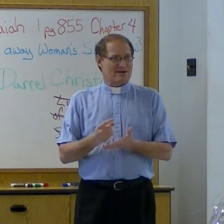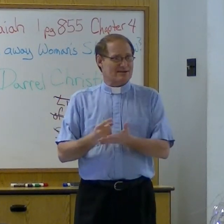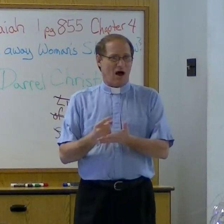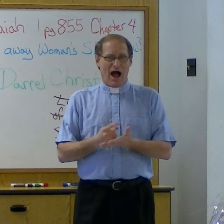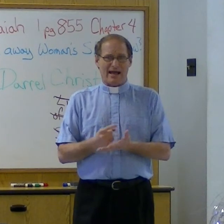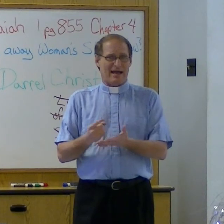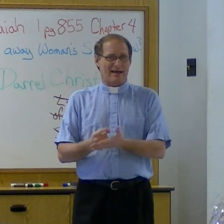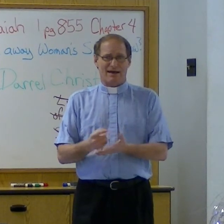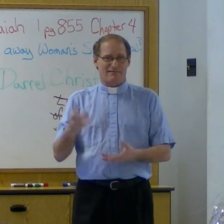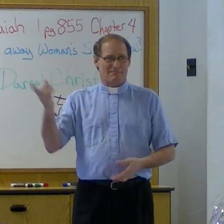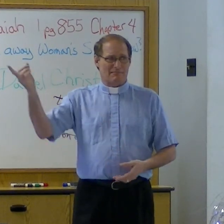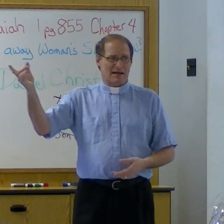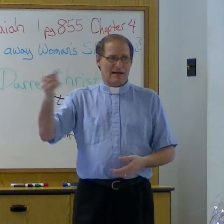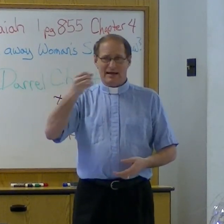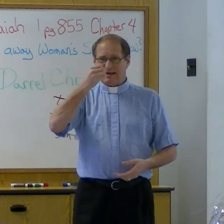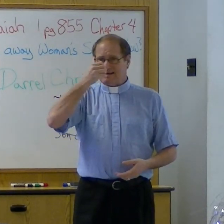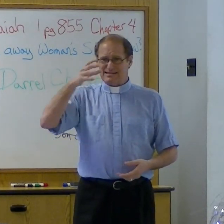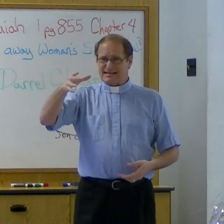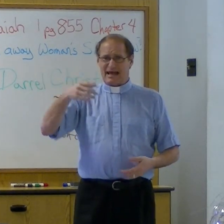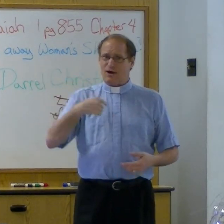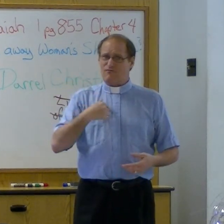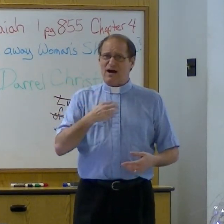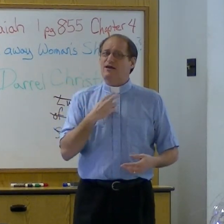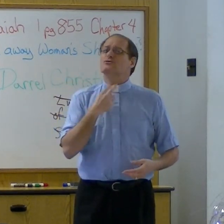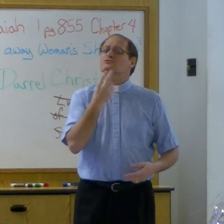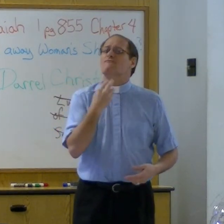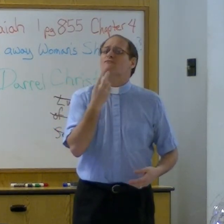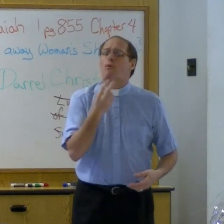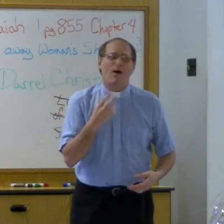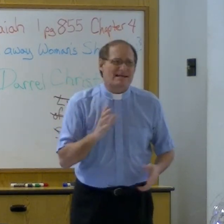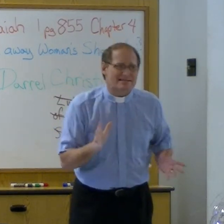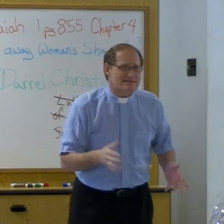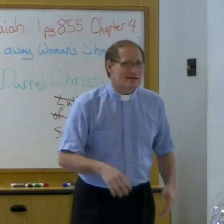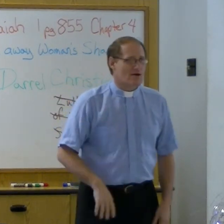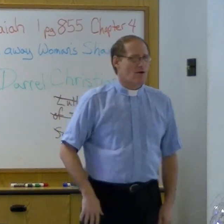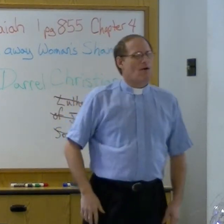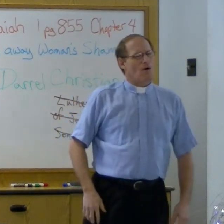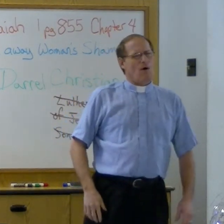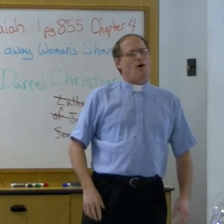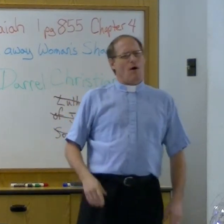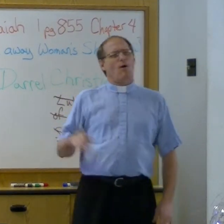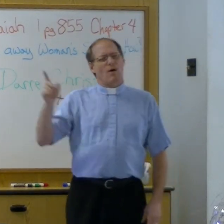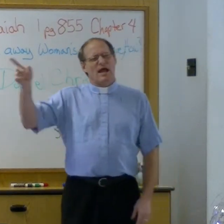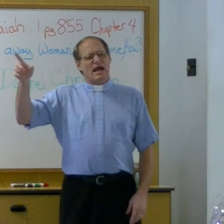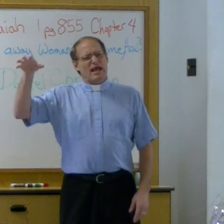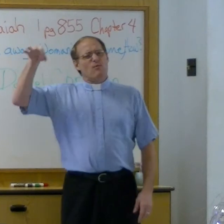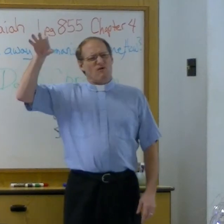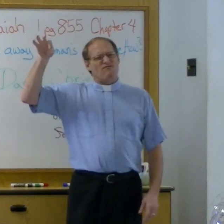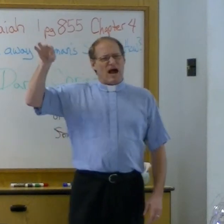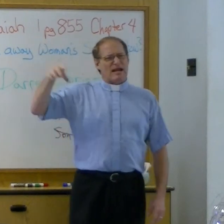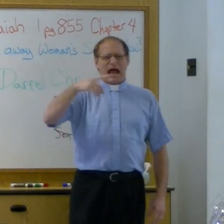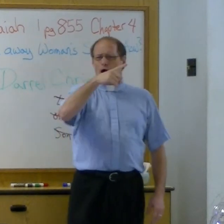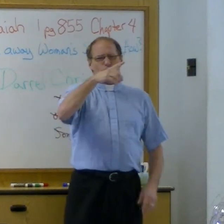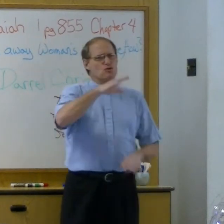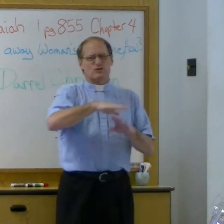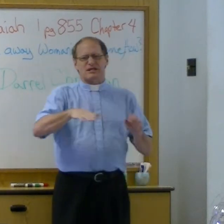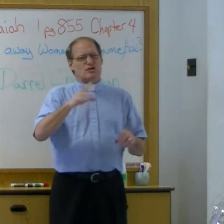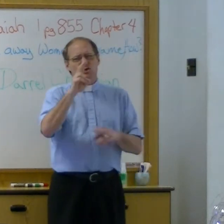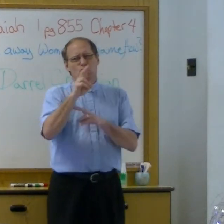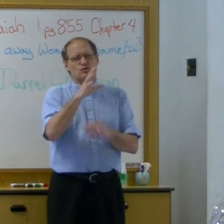We're talking, and he doesn't care if I use a voice. Oh, he will find out you didn't use